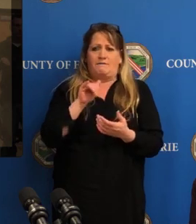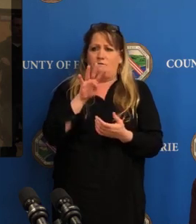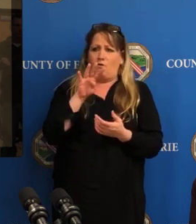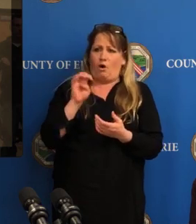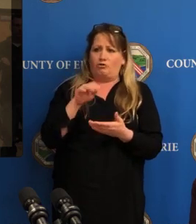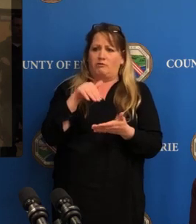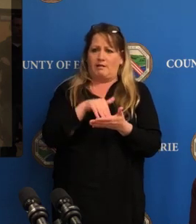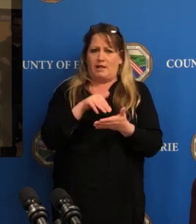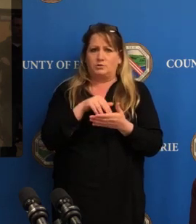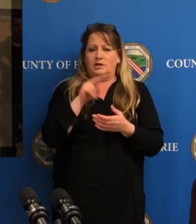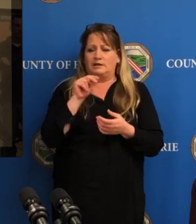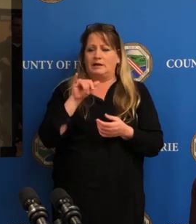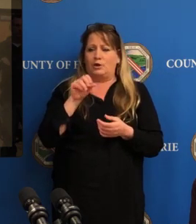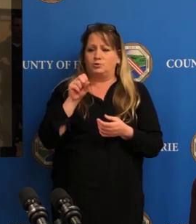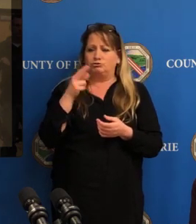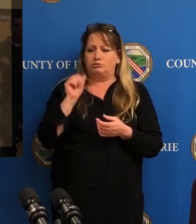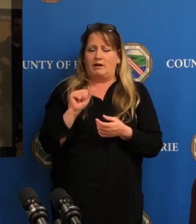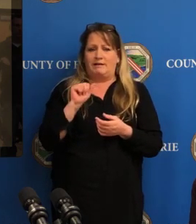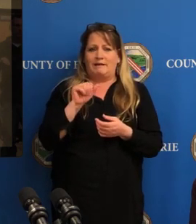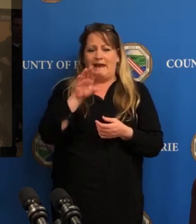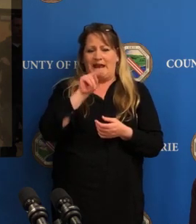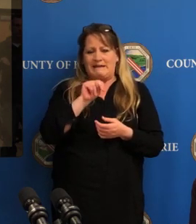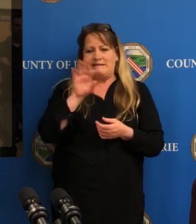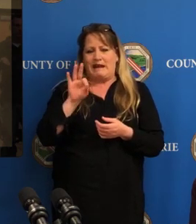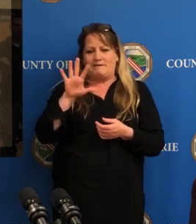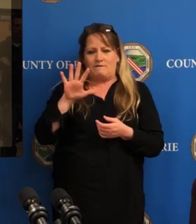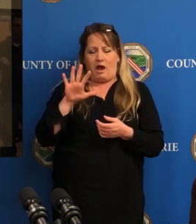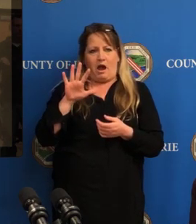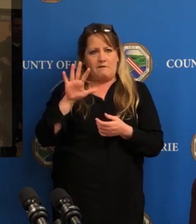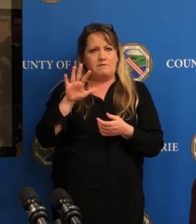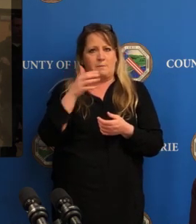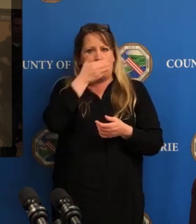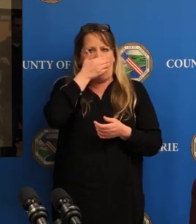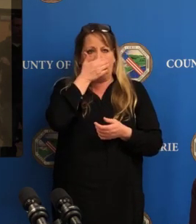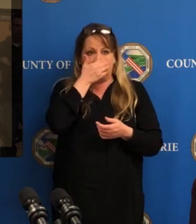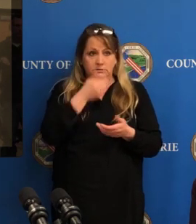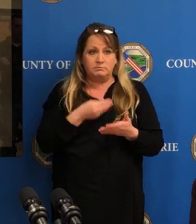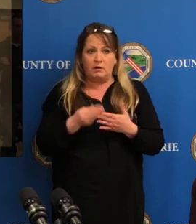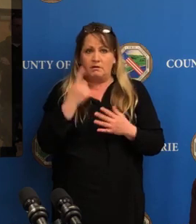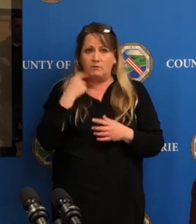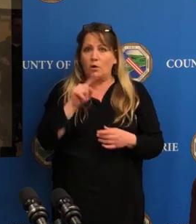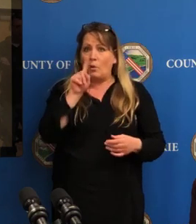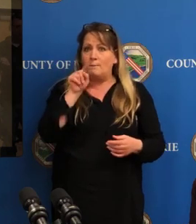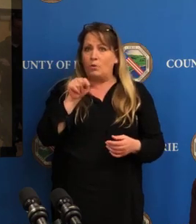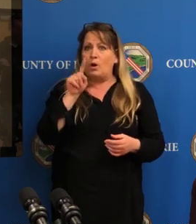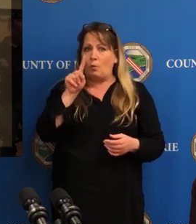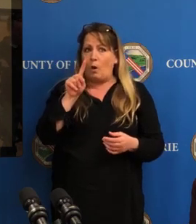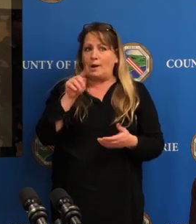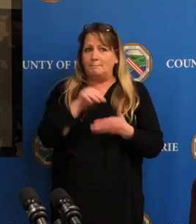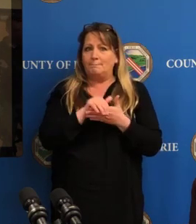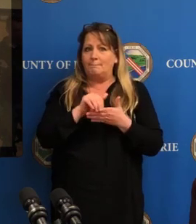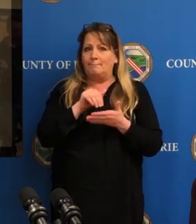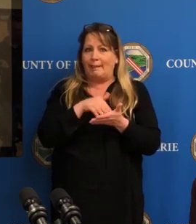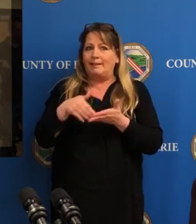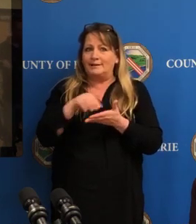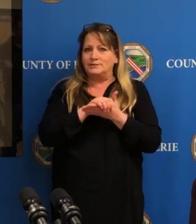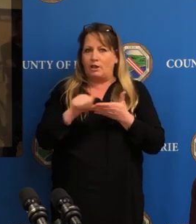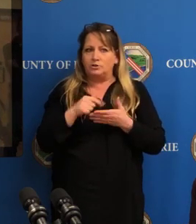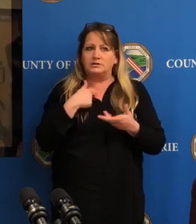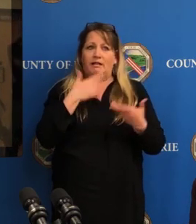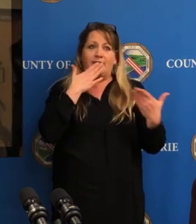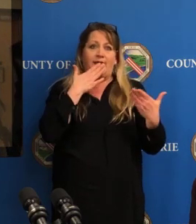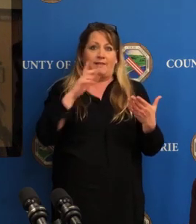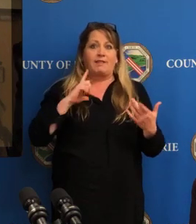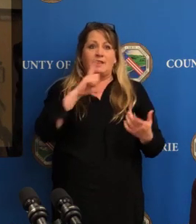NIOSHA N95 masks at a purchase price of $1.1 million. And I thank the Erie County Legislature for giving me